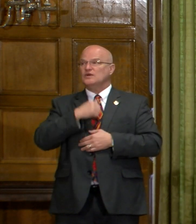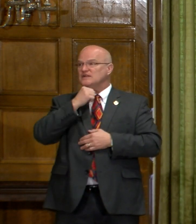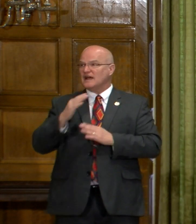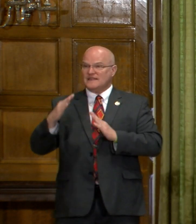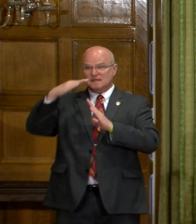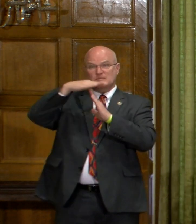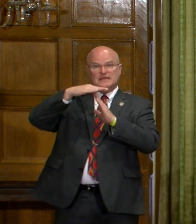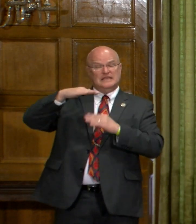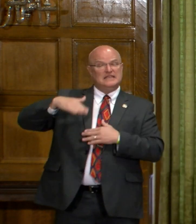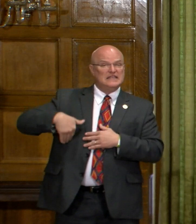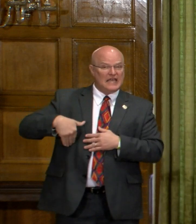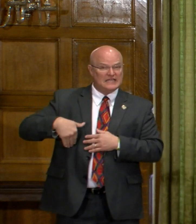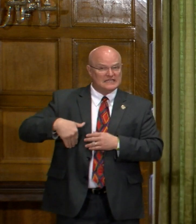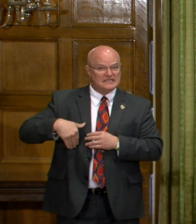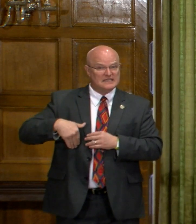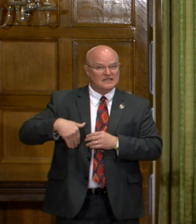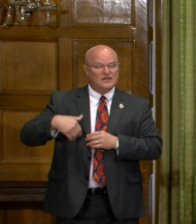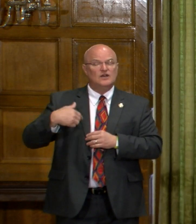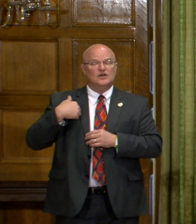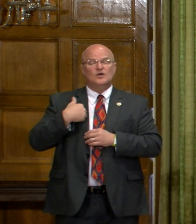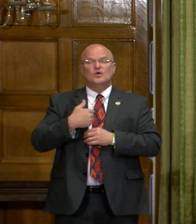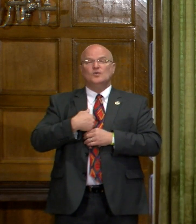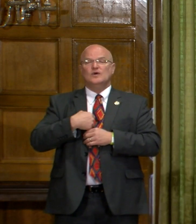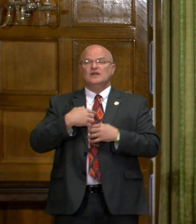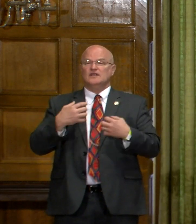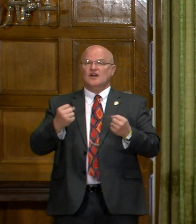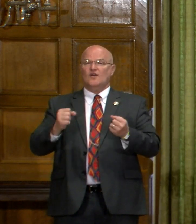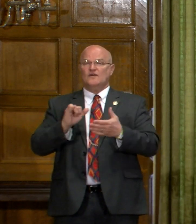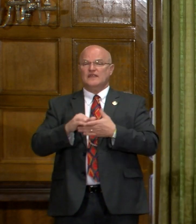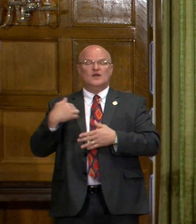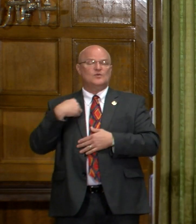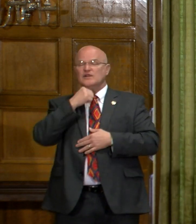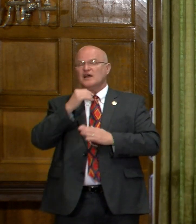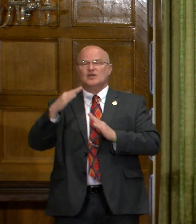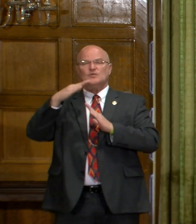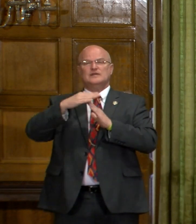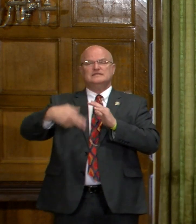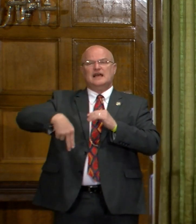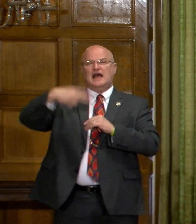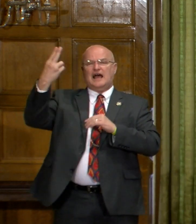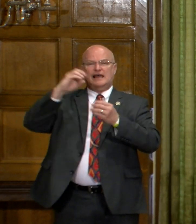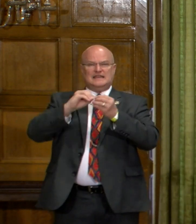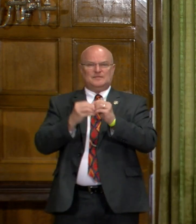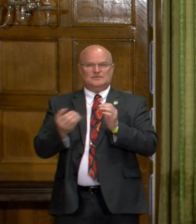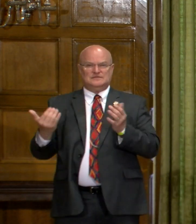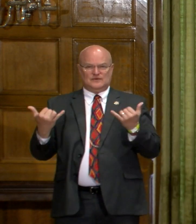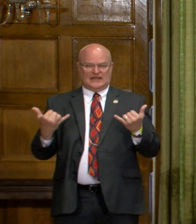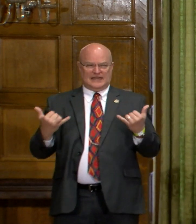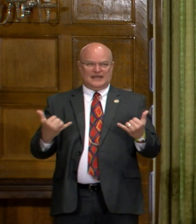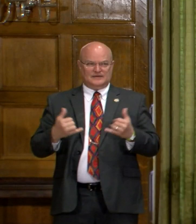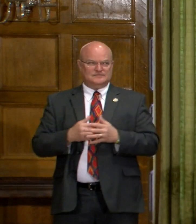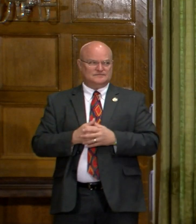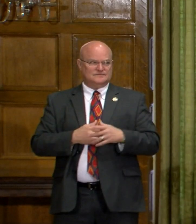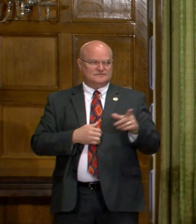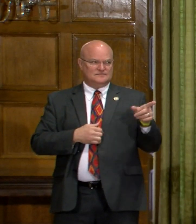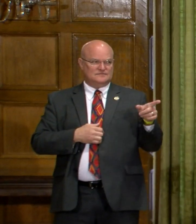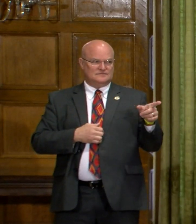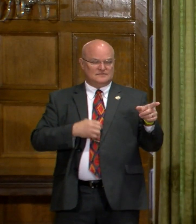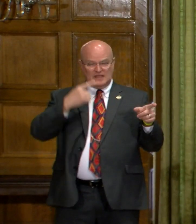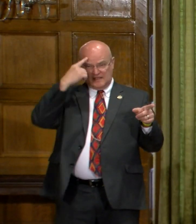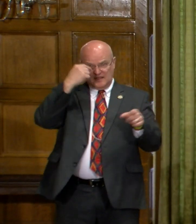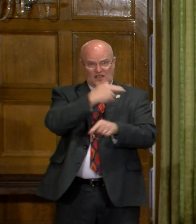to the peak yet, we are confident that we're not going to reach those high level of numbers at this point. Do you think our